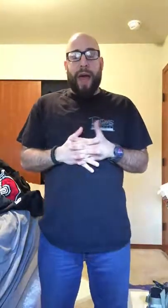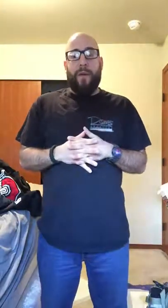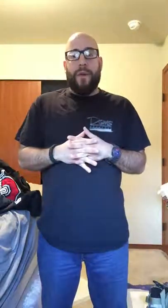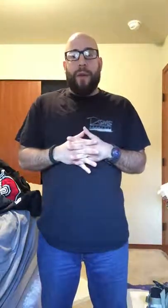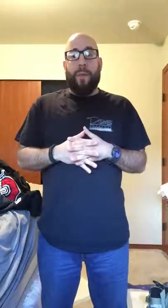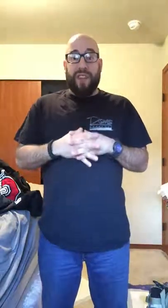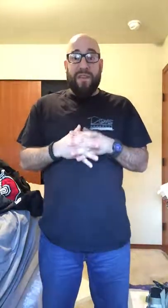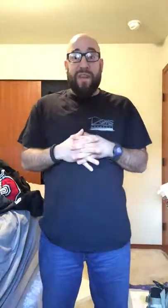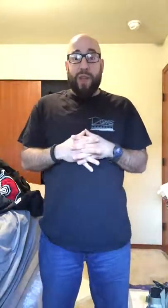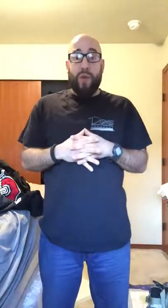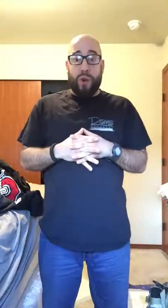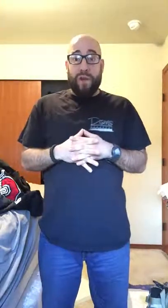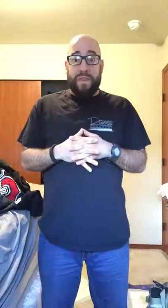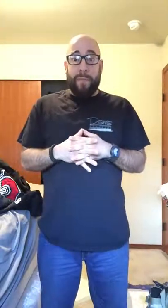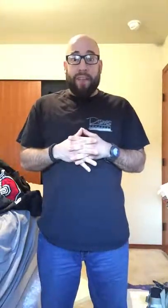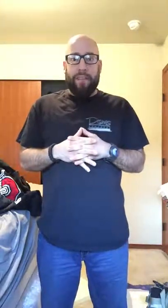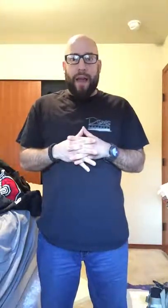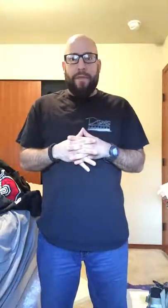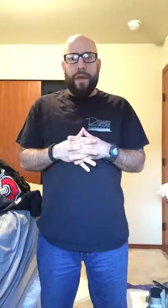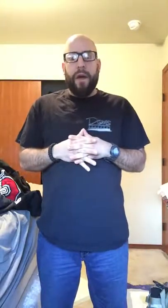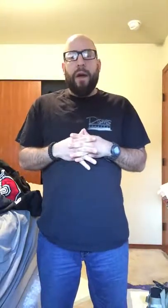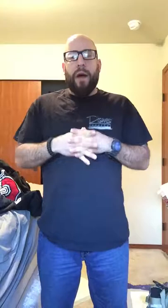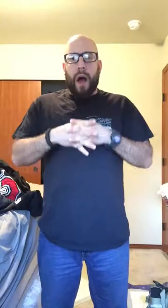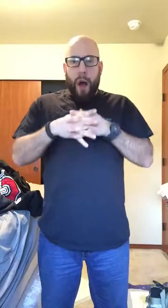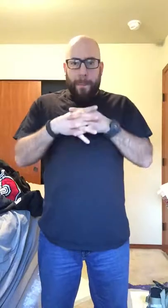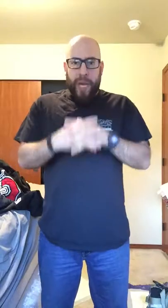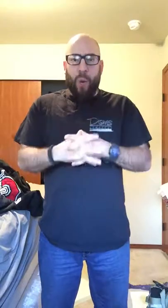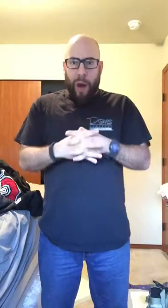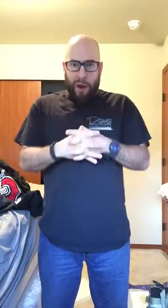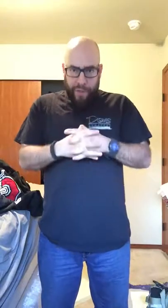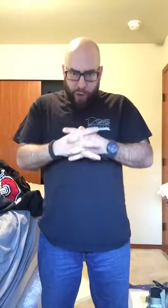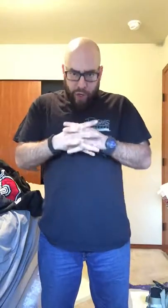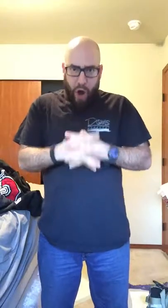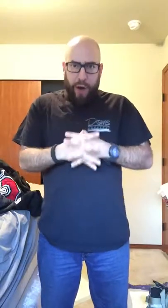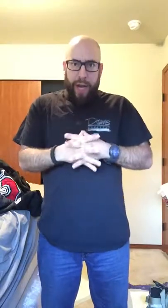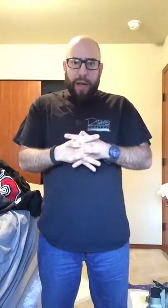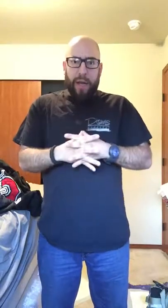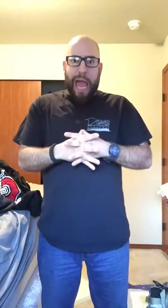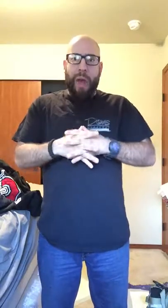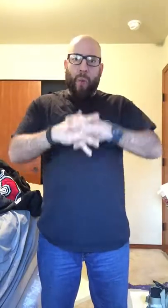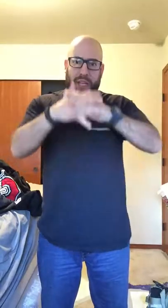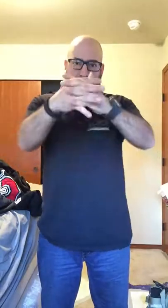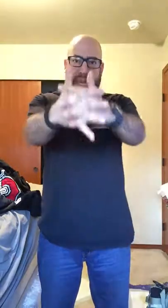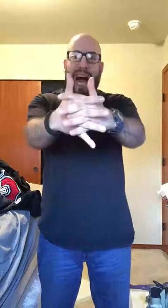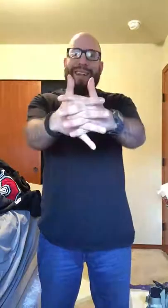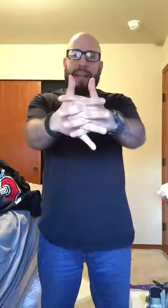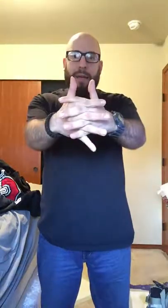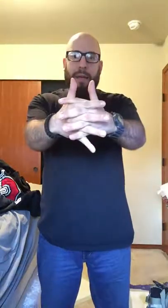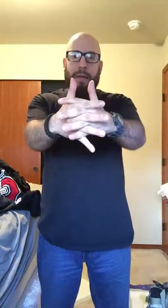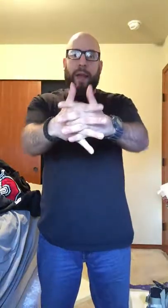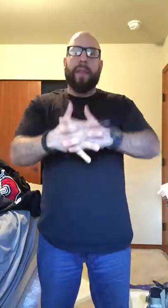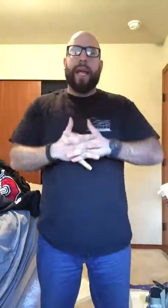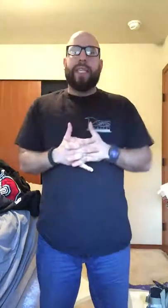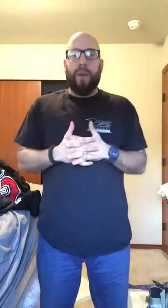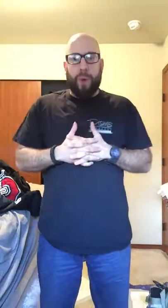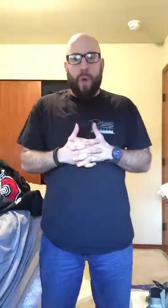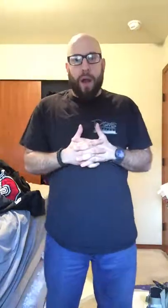that firearm to defend you or your family's life, be aware of your target and what's beyond it. Okay, the last thing we want